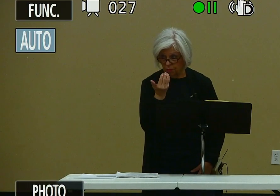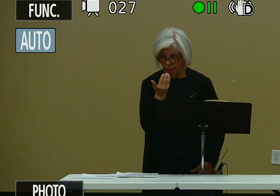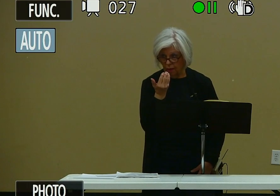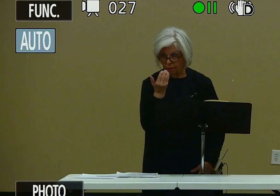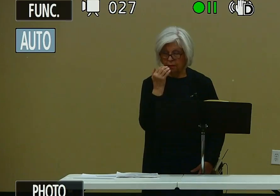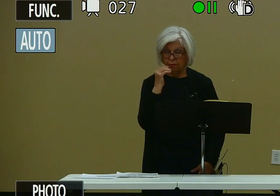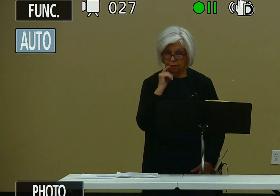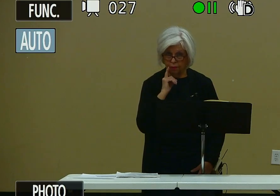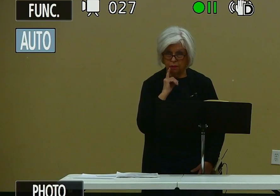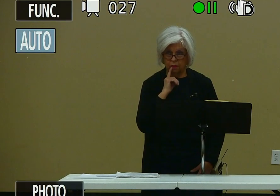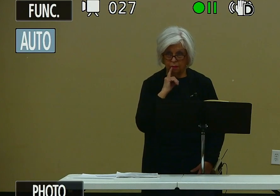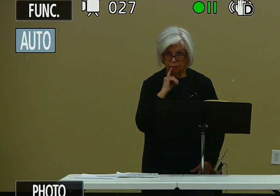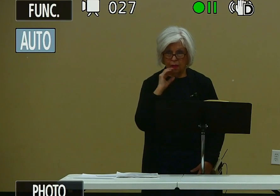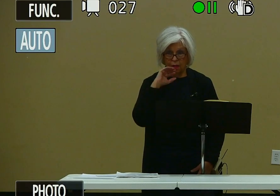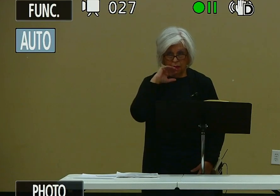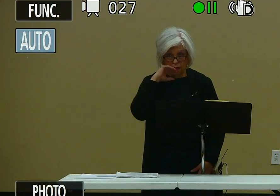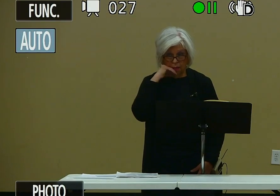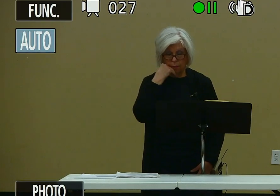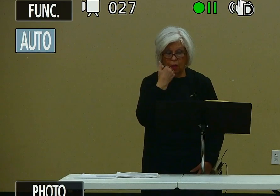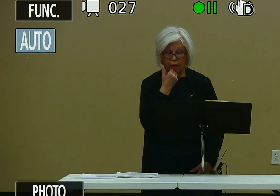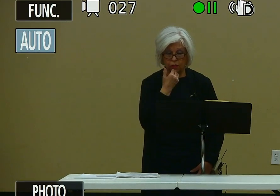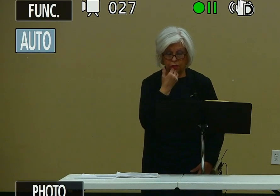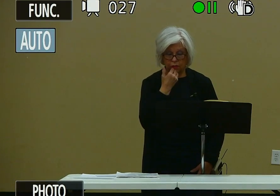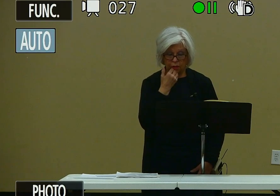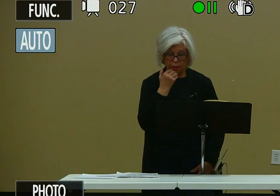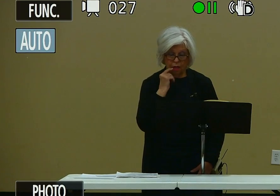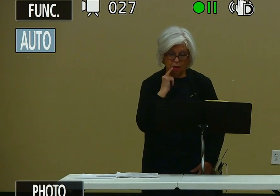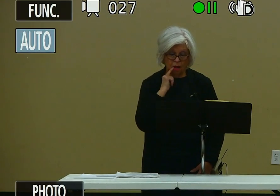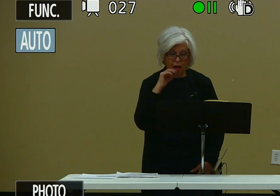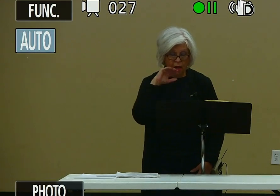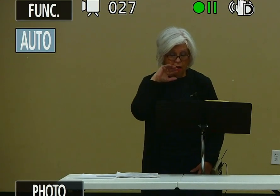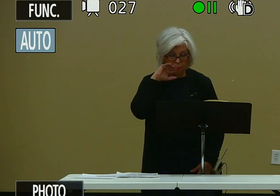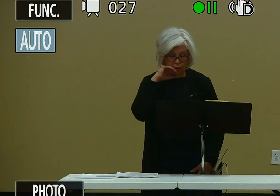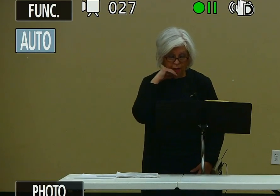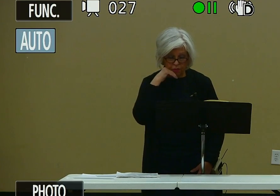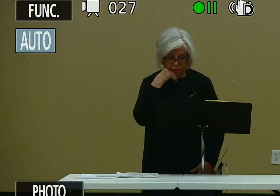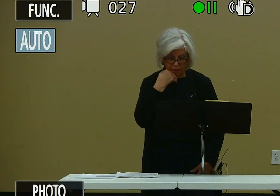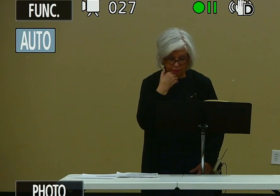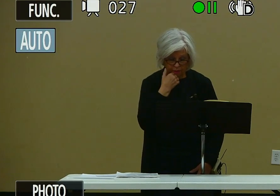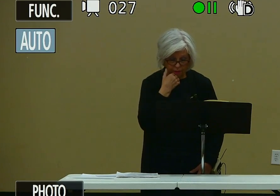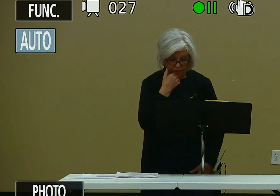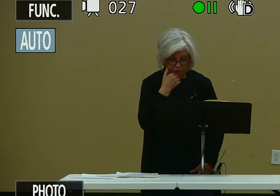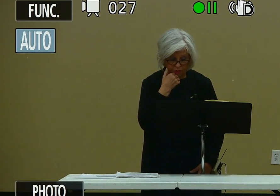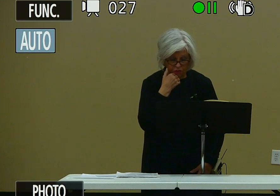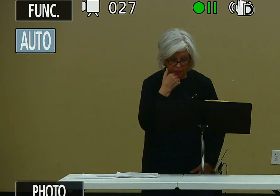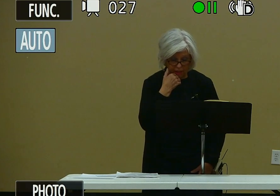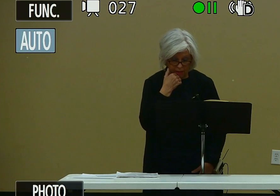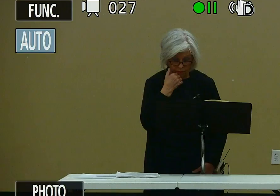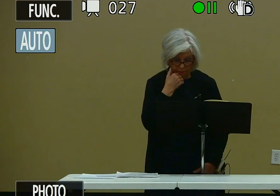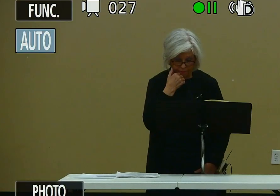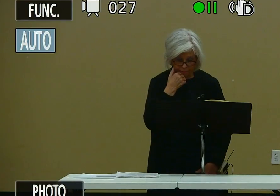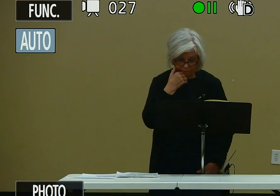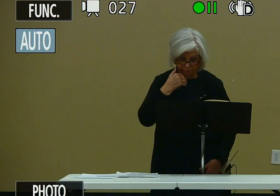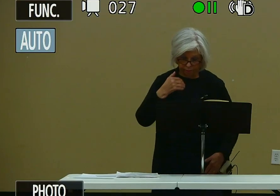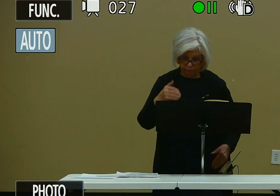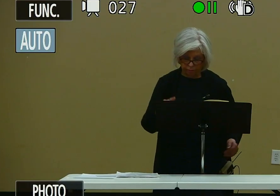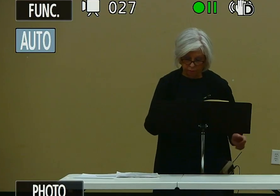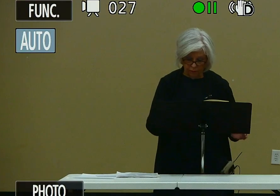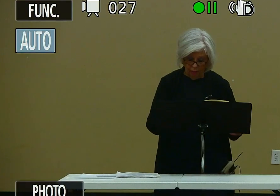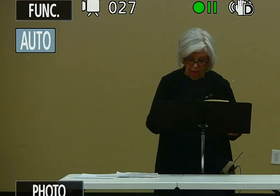around. Good. Blush. Blush. Go down to ashamed.